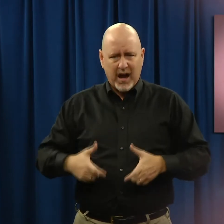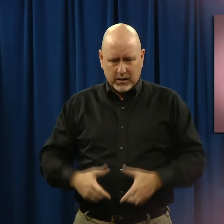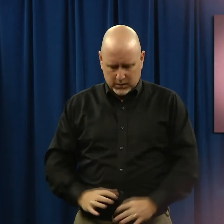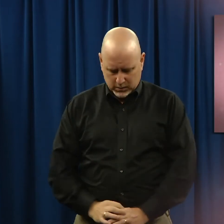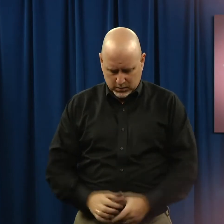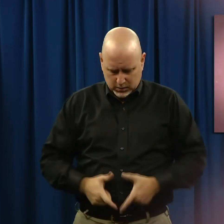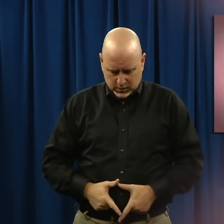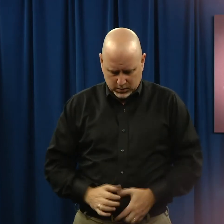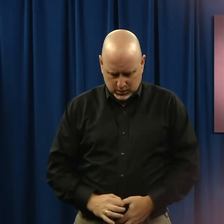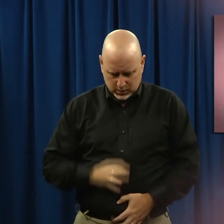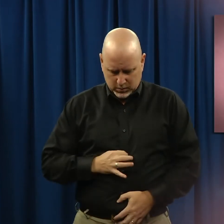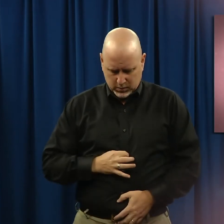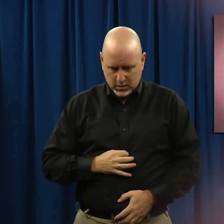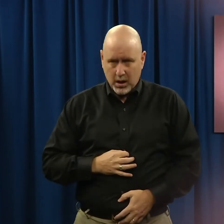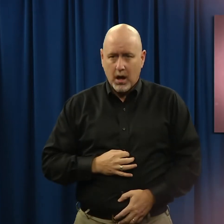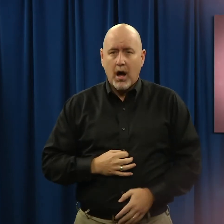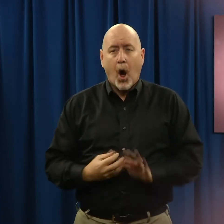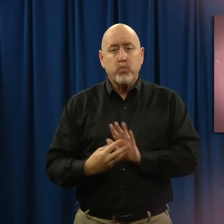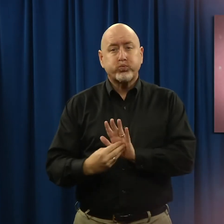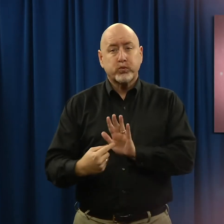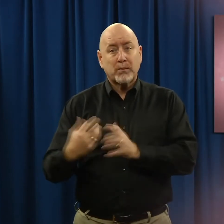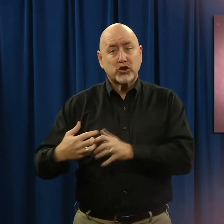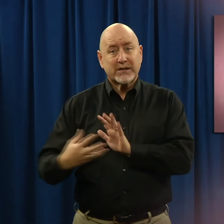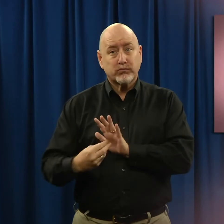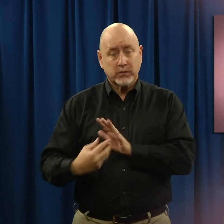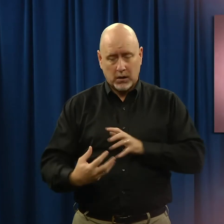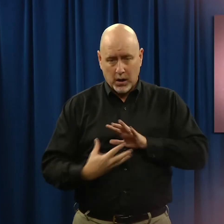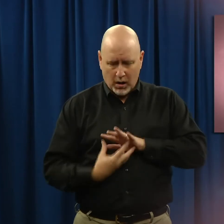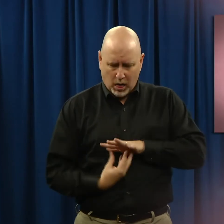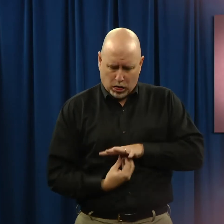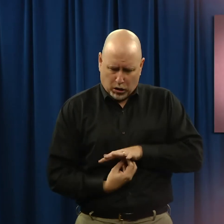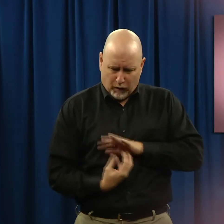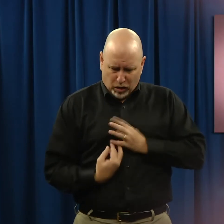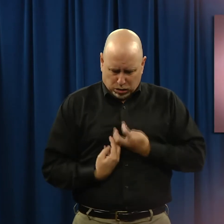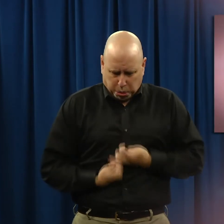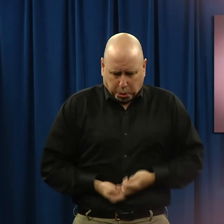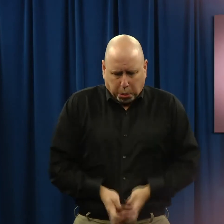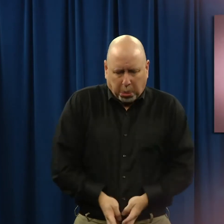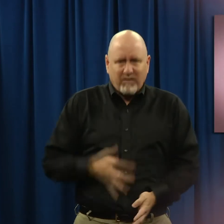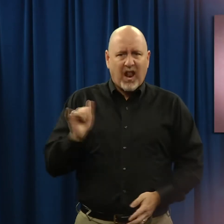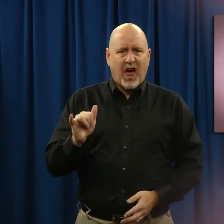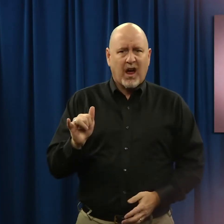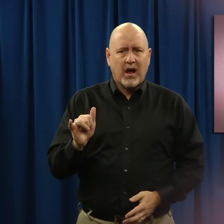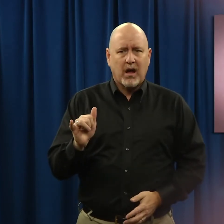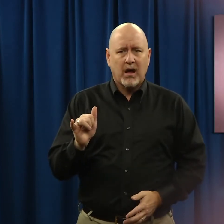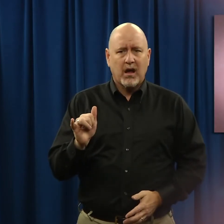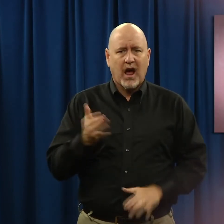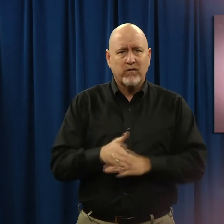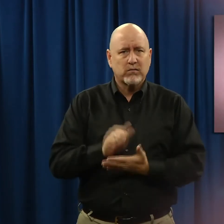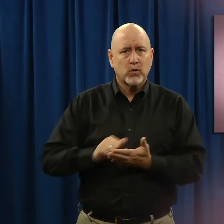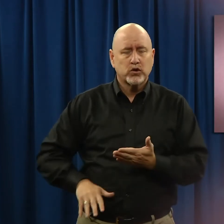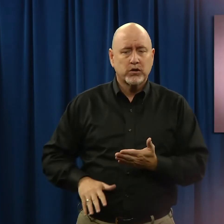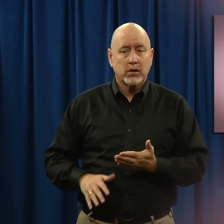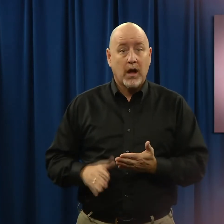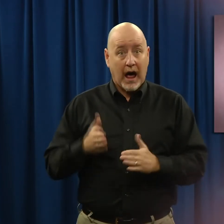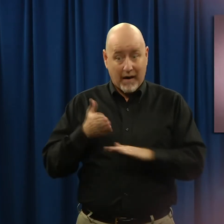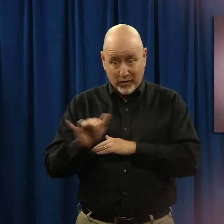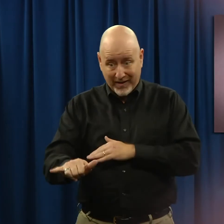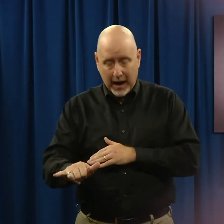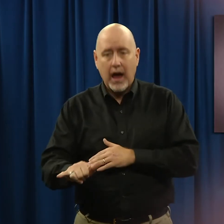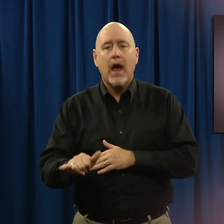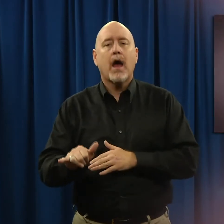turned inside out from the strength of the suction machine used during her abortion. As a result, she had to have an